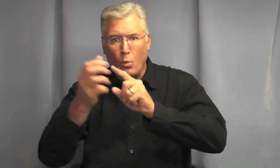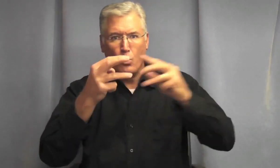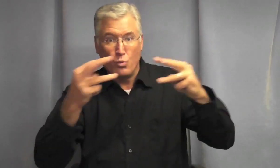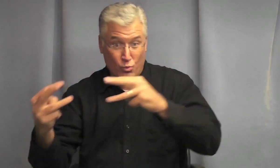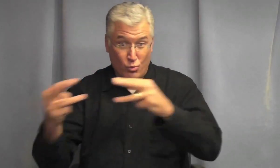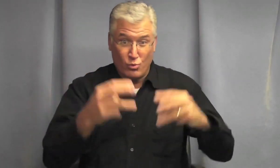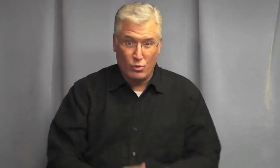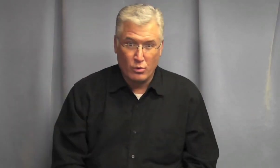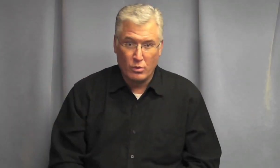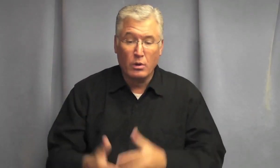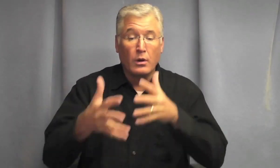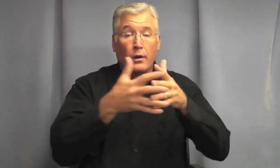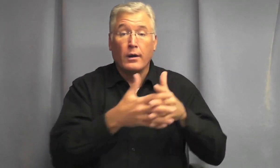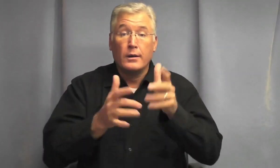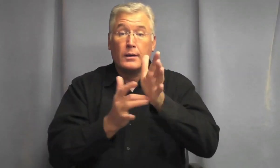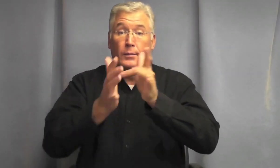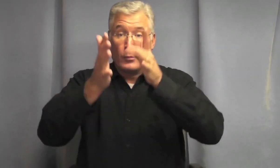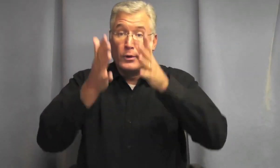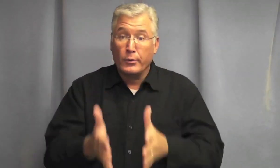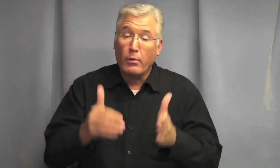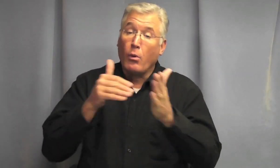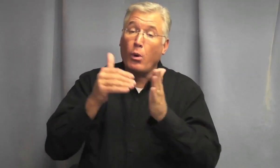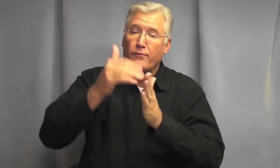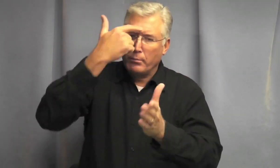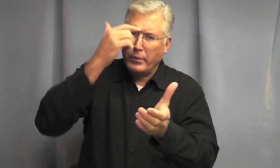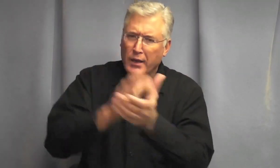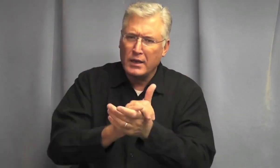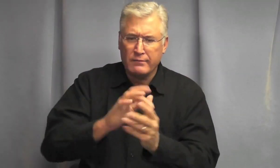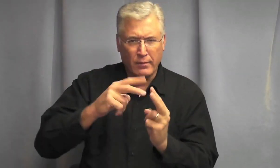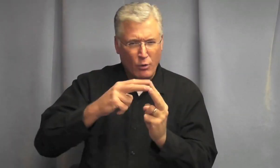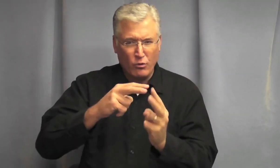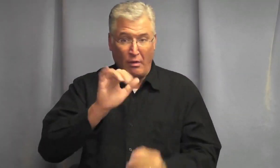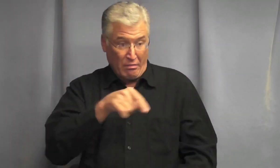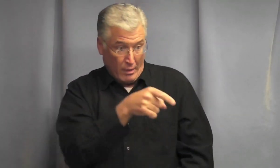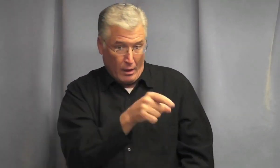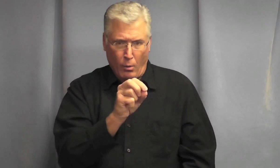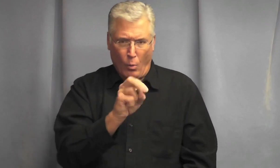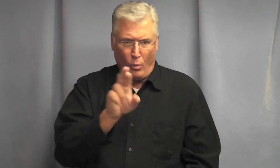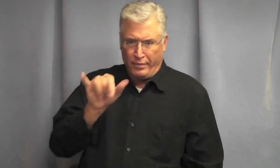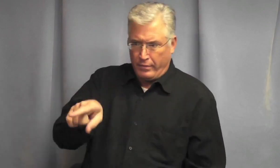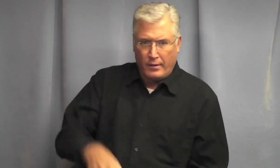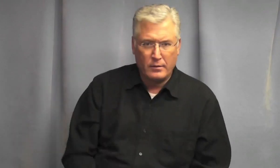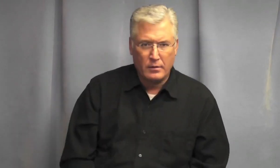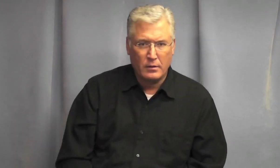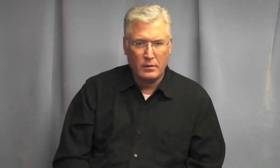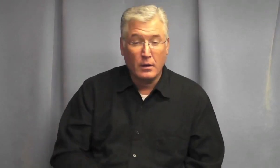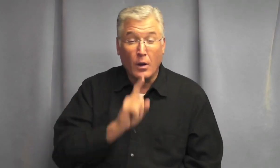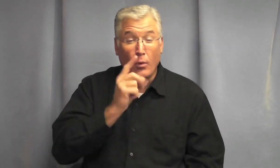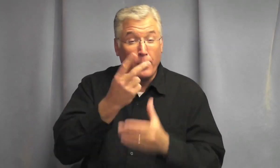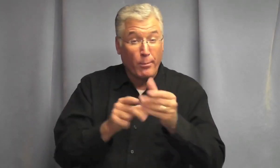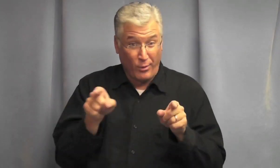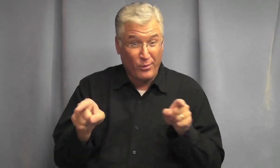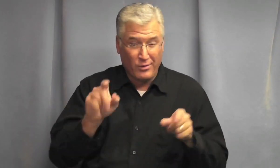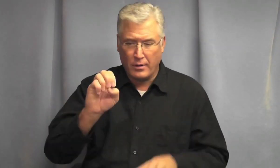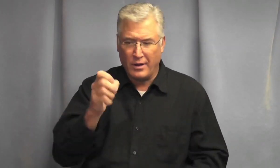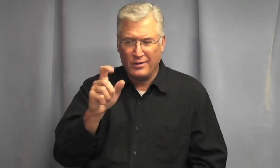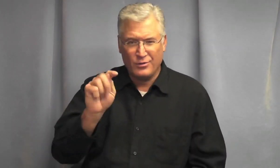Application. You know, in the United States, we have this culture war with American Christians. They either believe one of two things, two